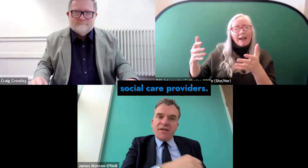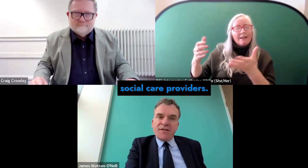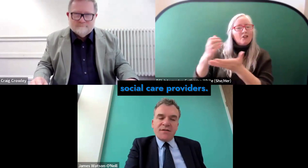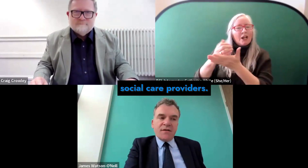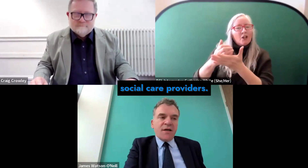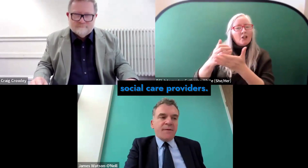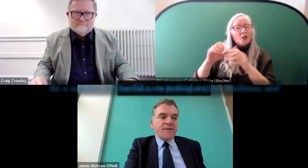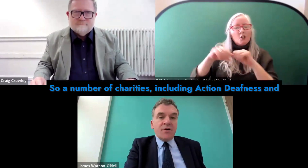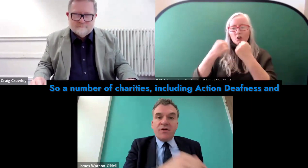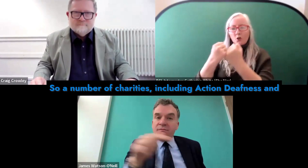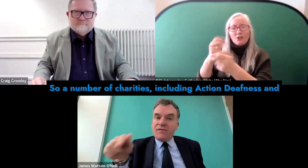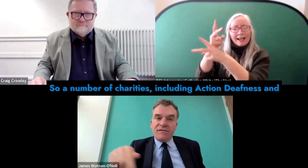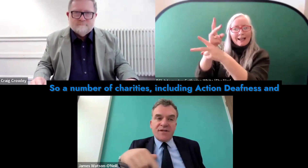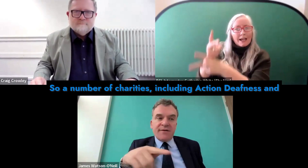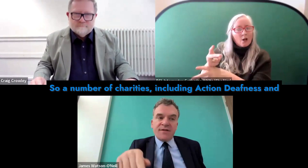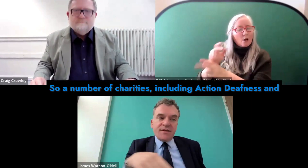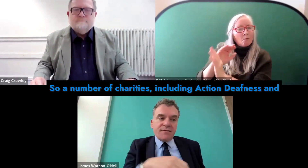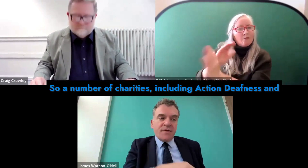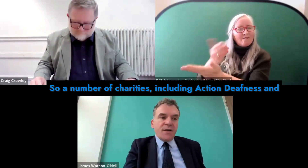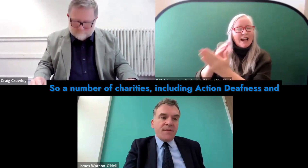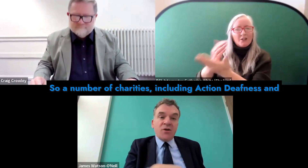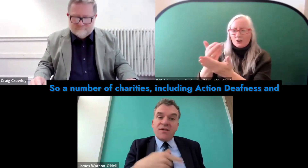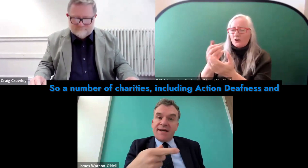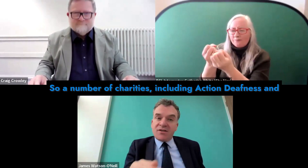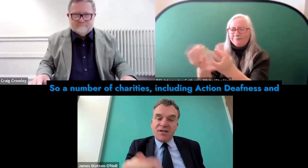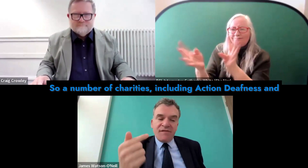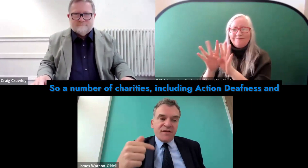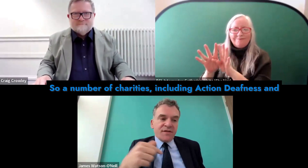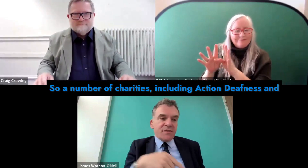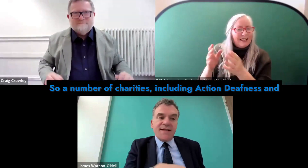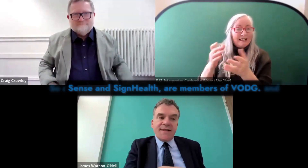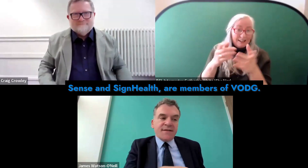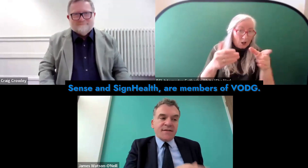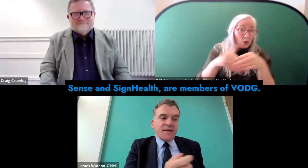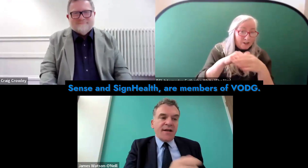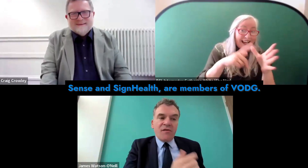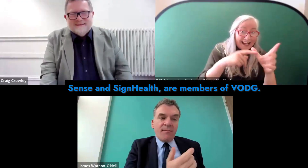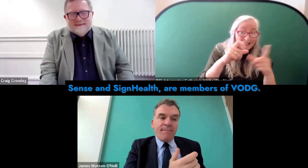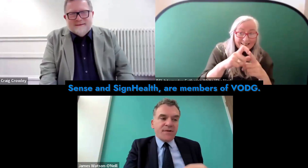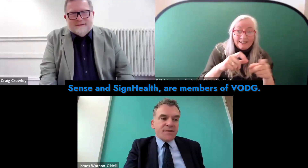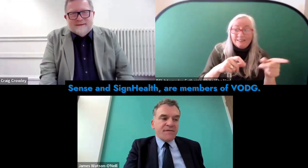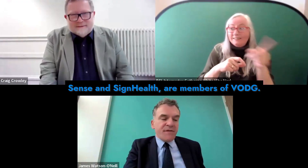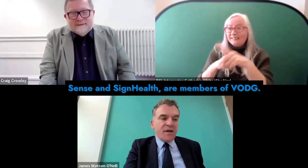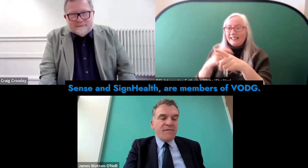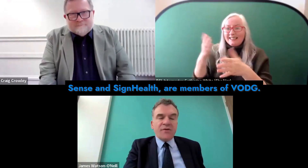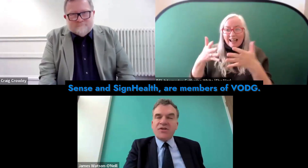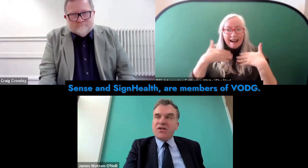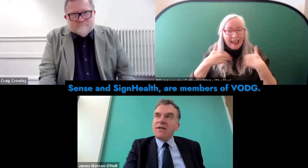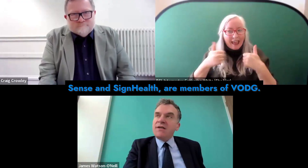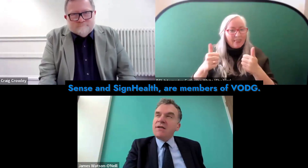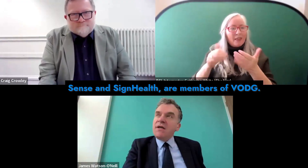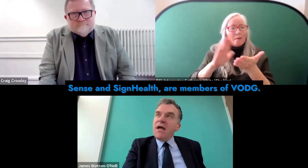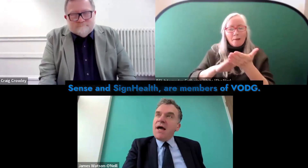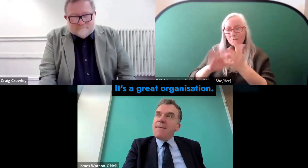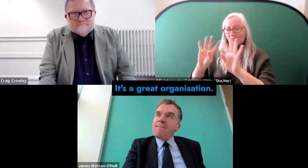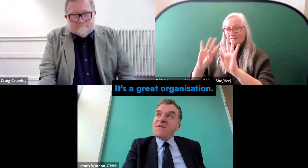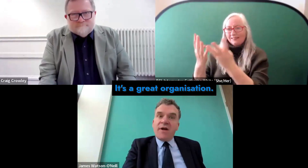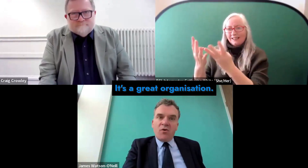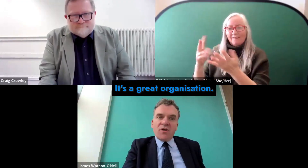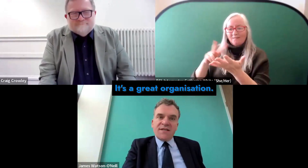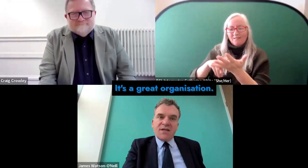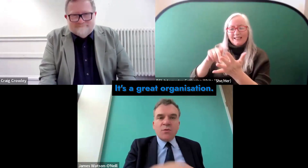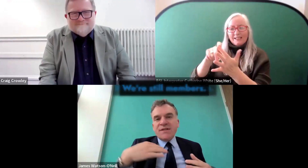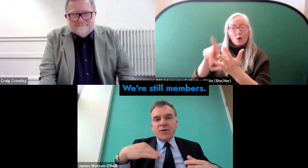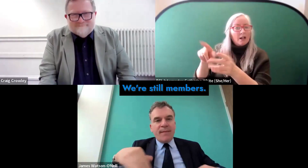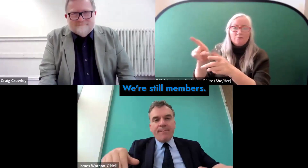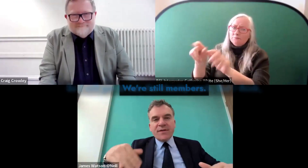care providers. So a number of charities, including Action Deafness and Sense and Sign Health, are members of VODG. It's a